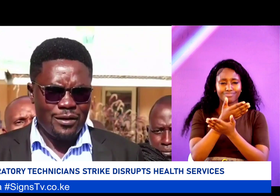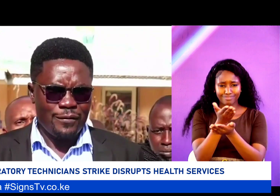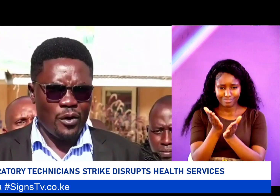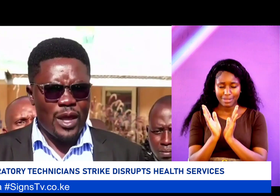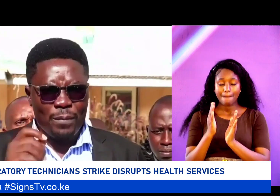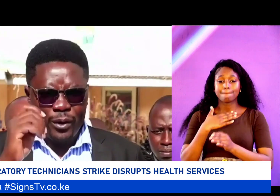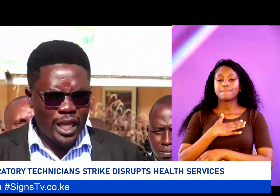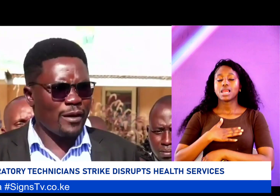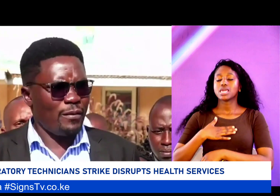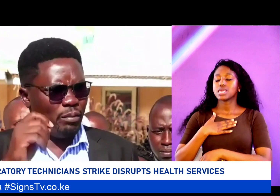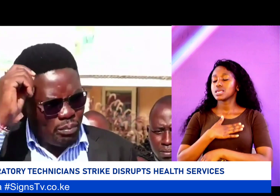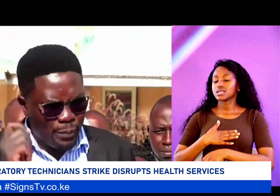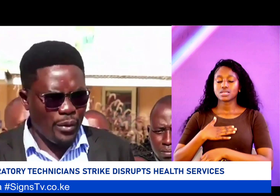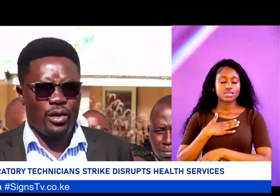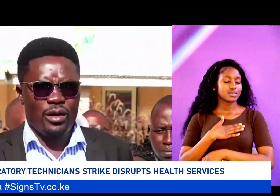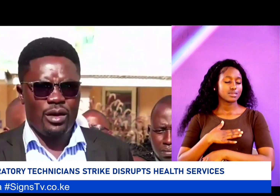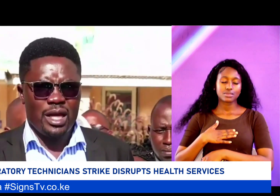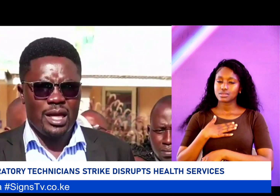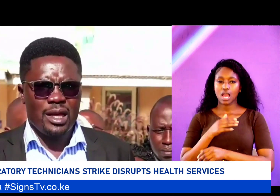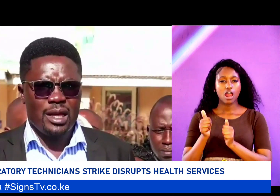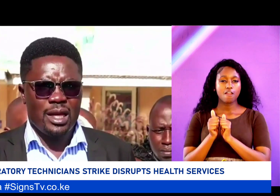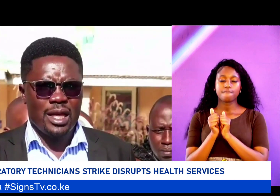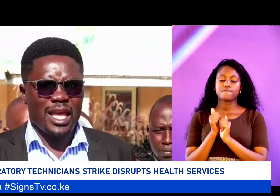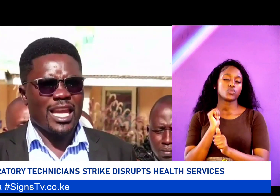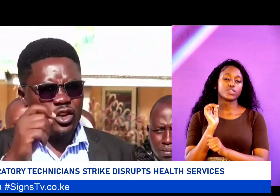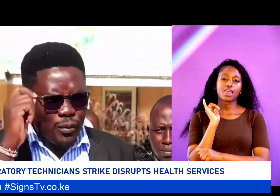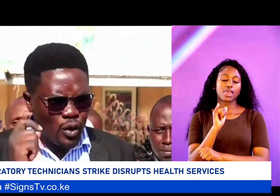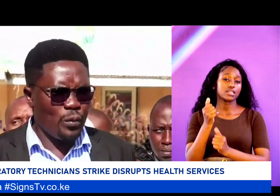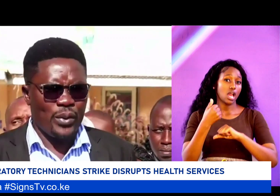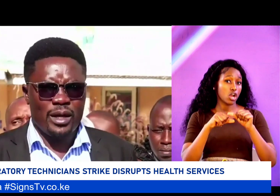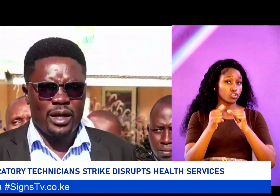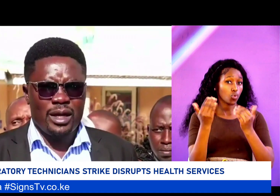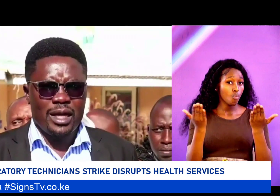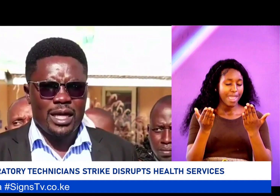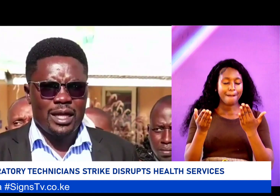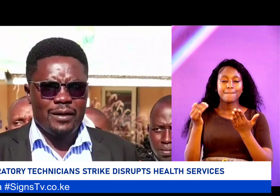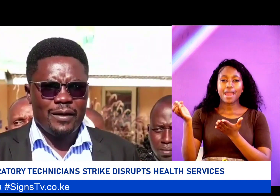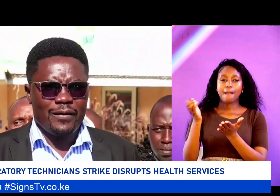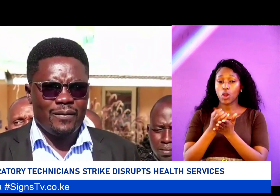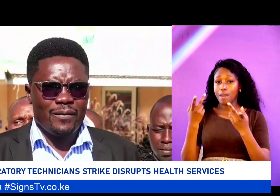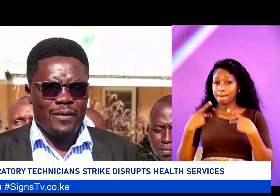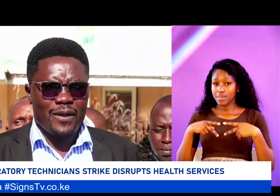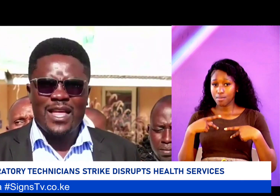desist from employing people in a job group